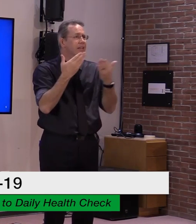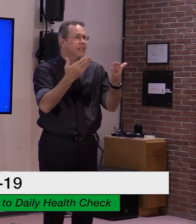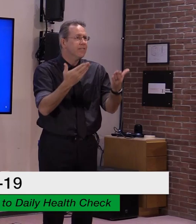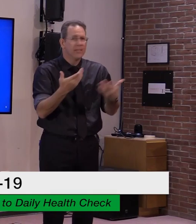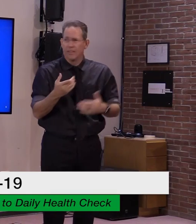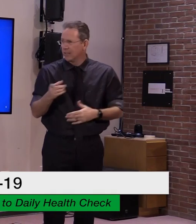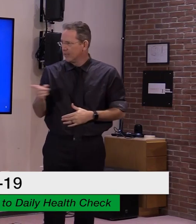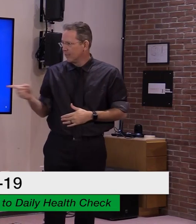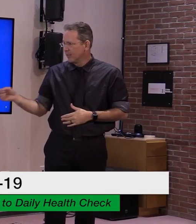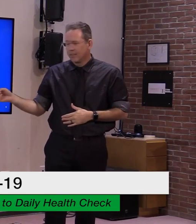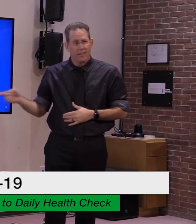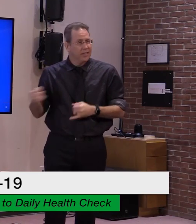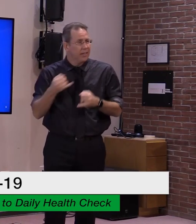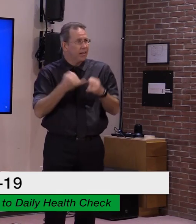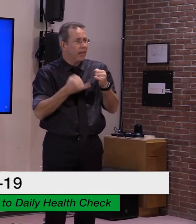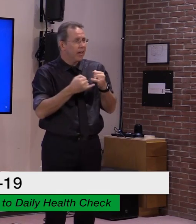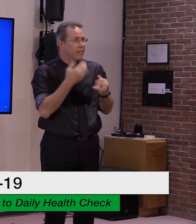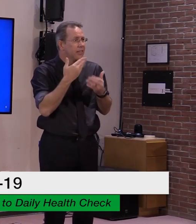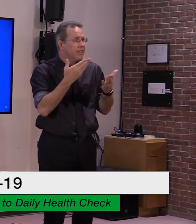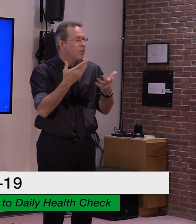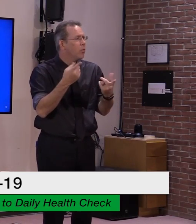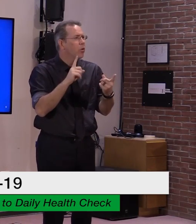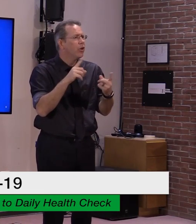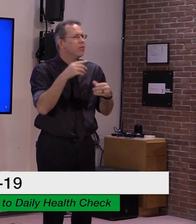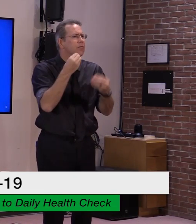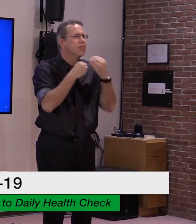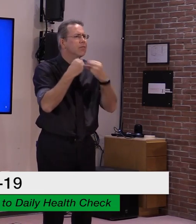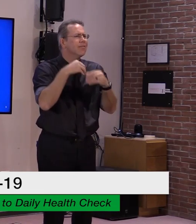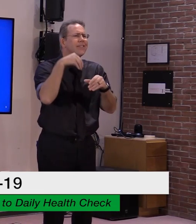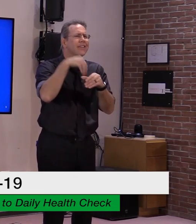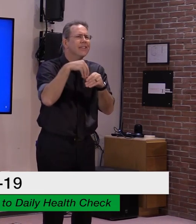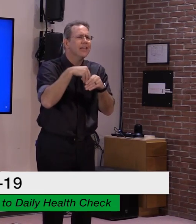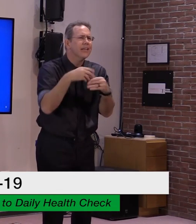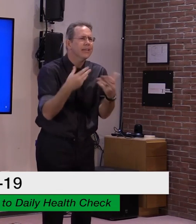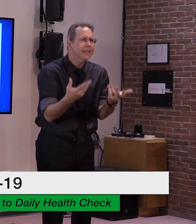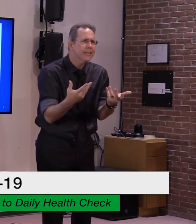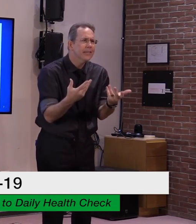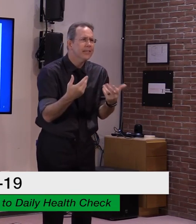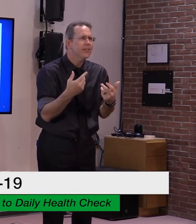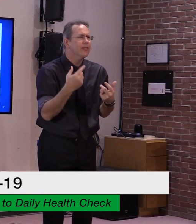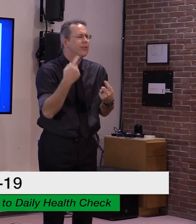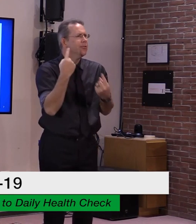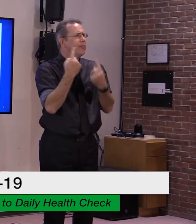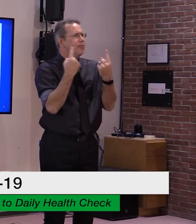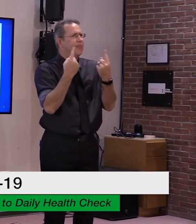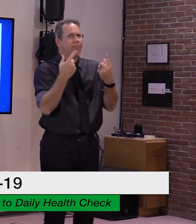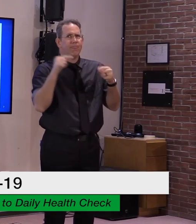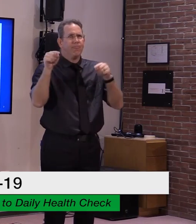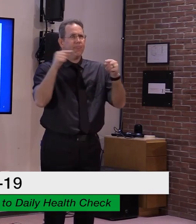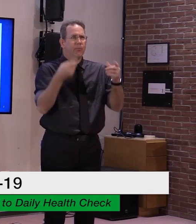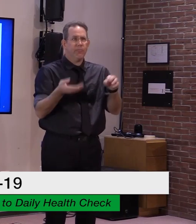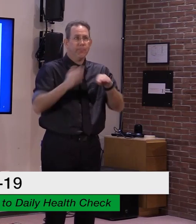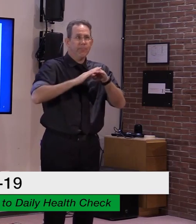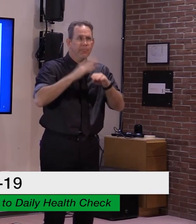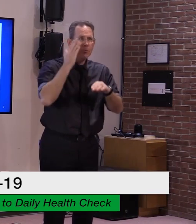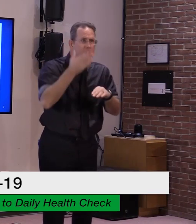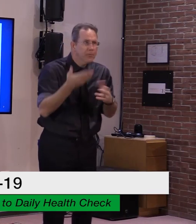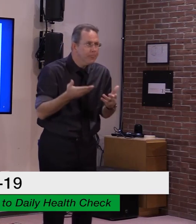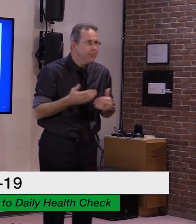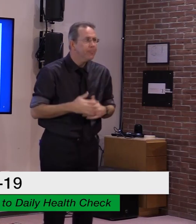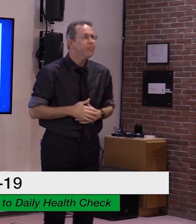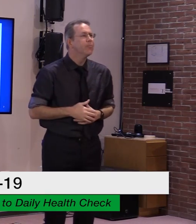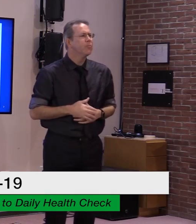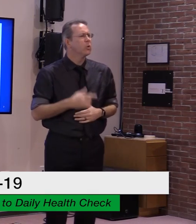and indoor holiday indoor gatherings you can see based on mobility data from 2019 that a